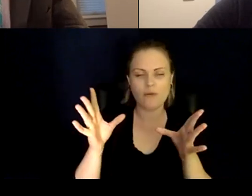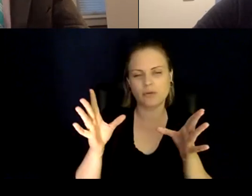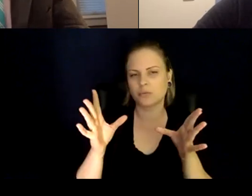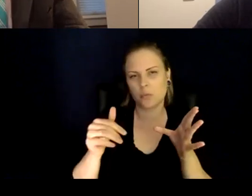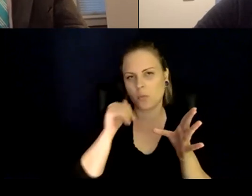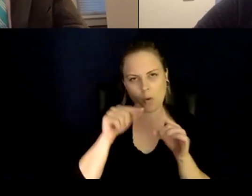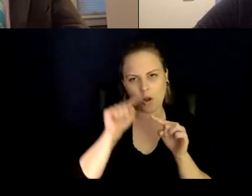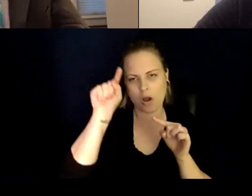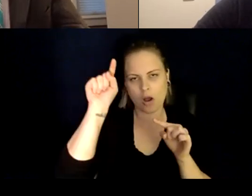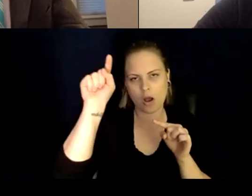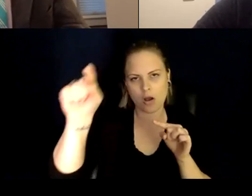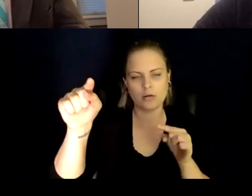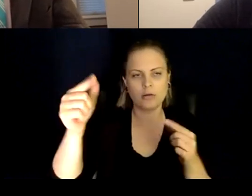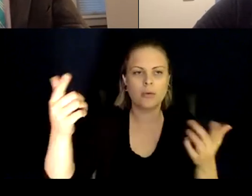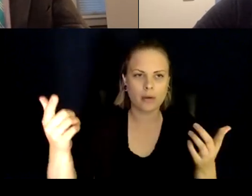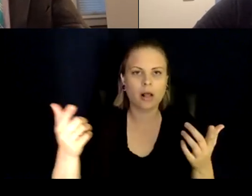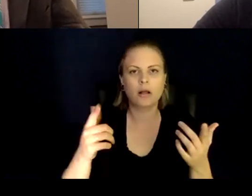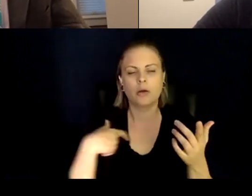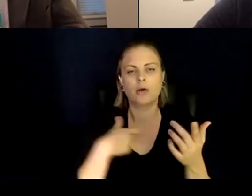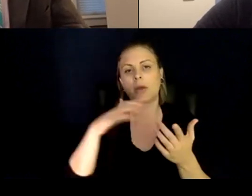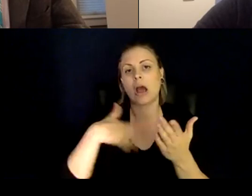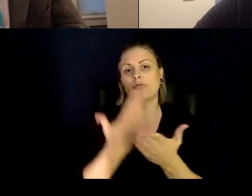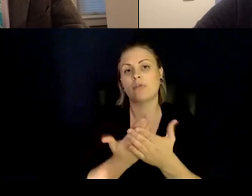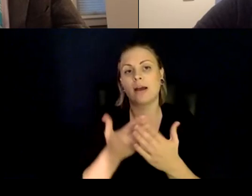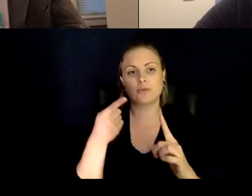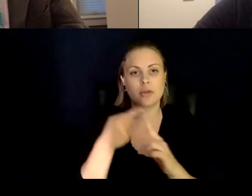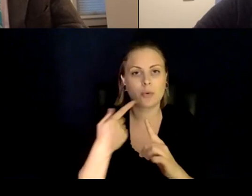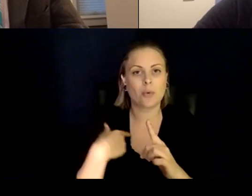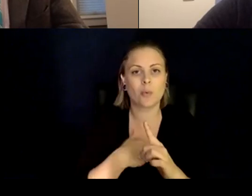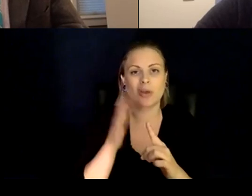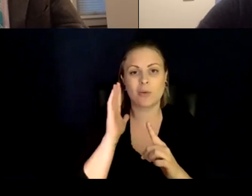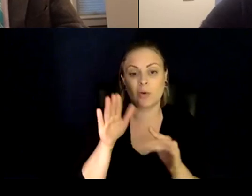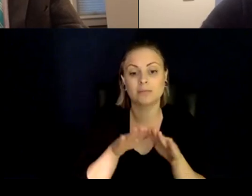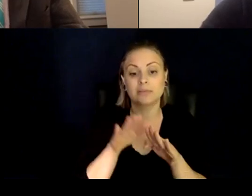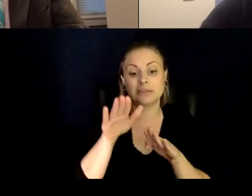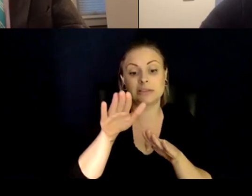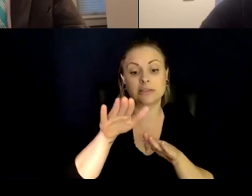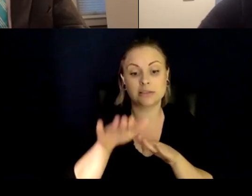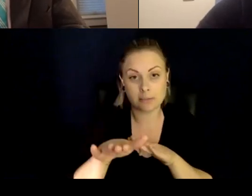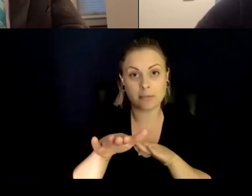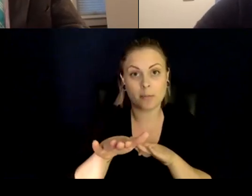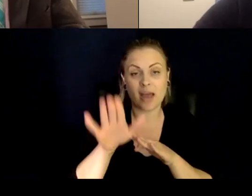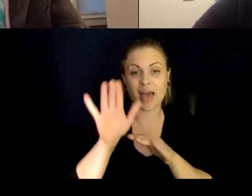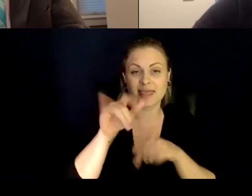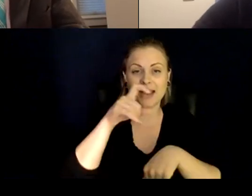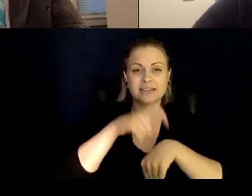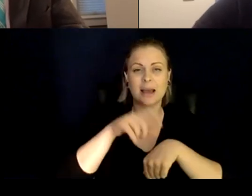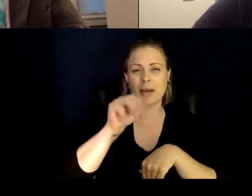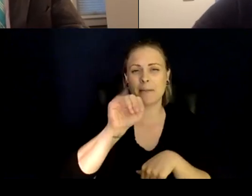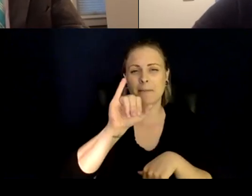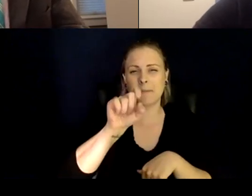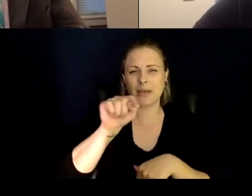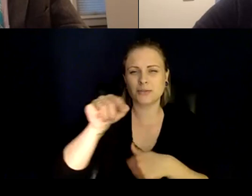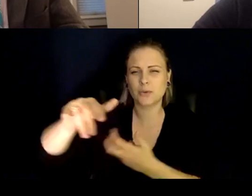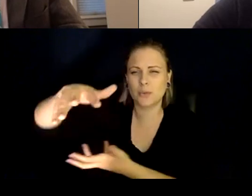way. Well, as it happened, we got to the point where we would be stepping out. And at that point, mist was coming in from the